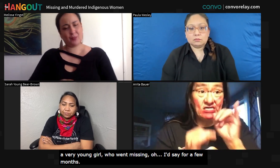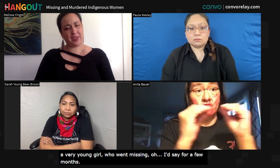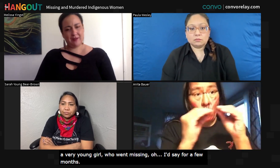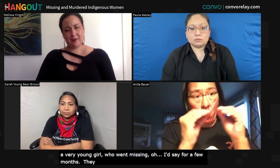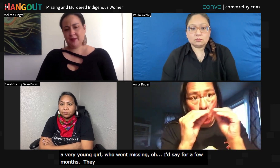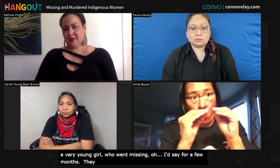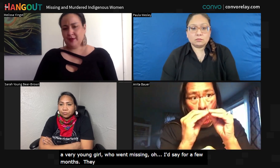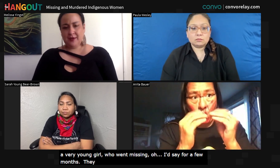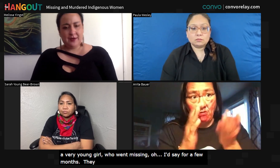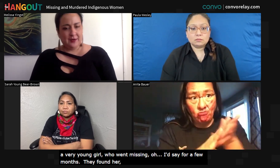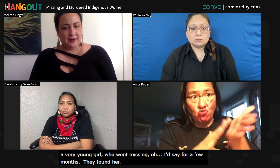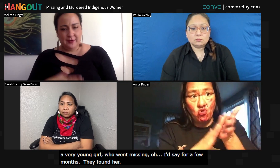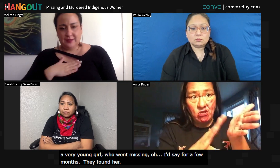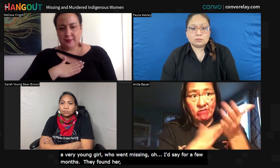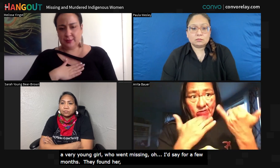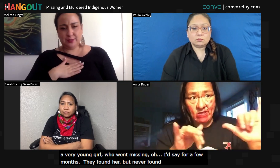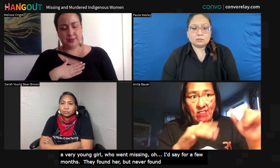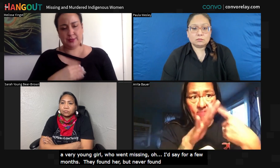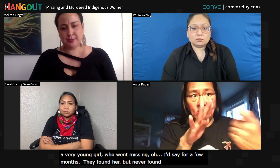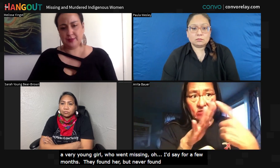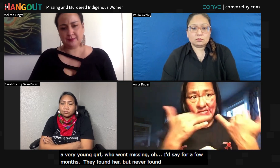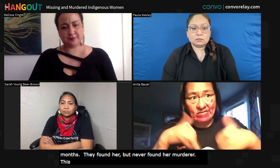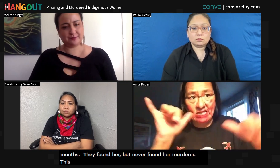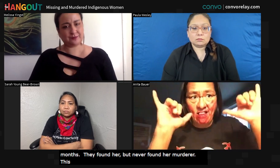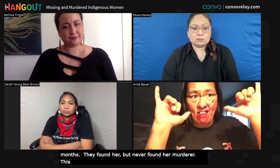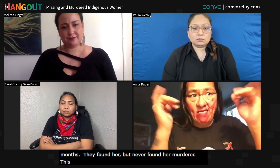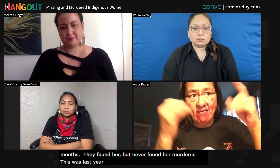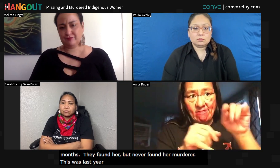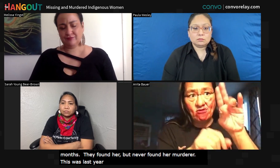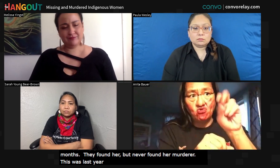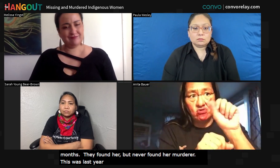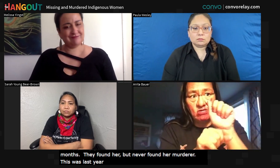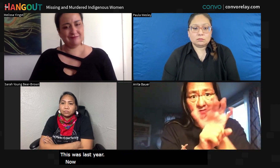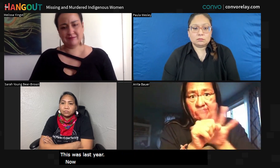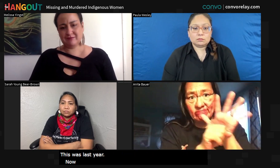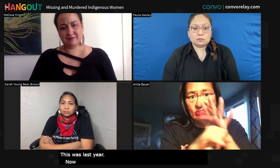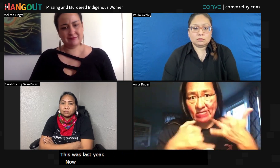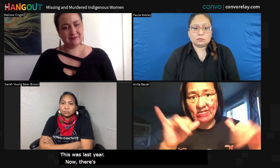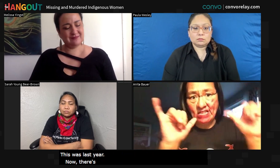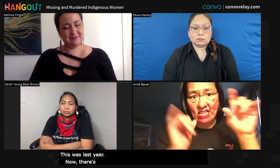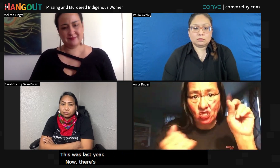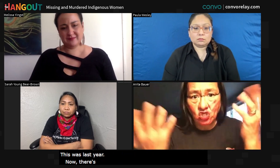year. Now there's more. There's still more out there that are going missing